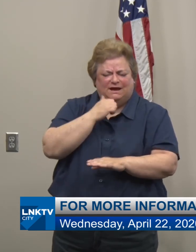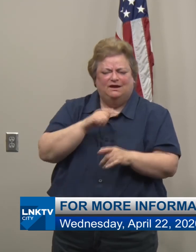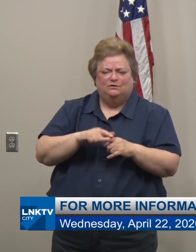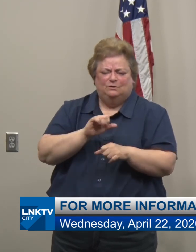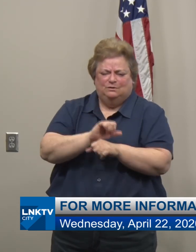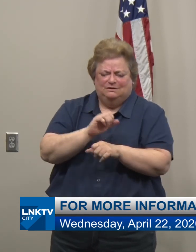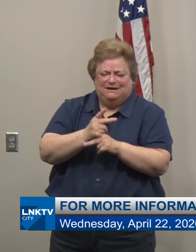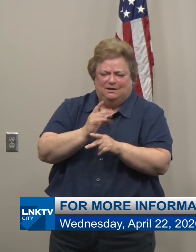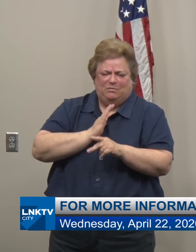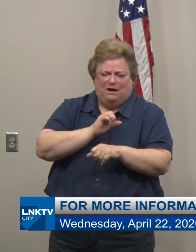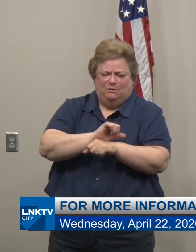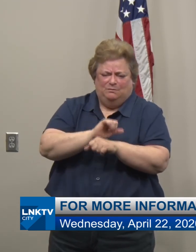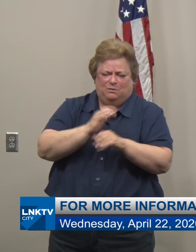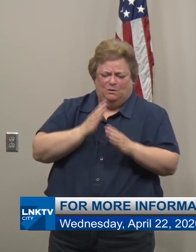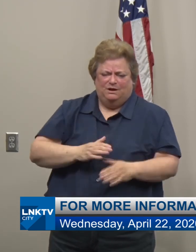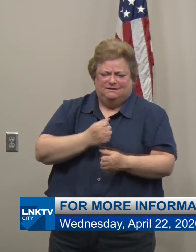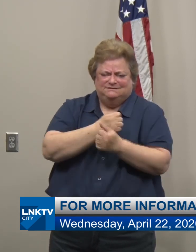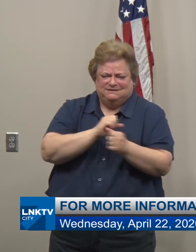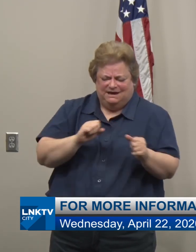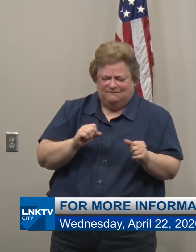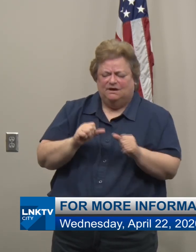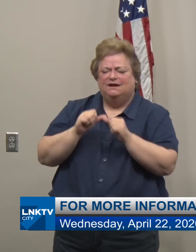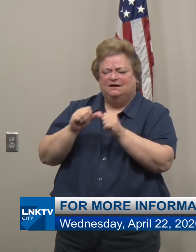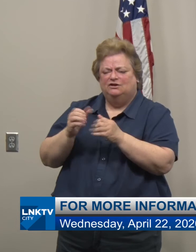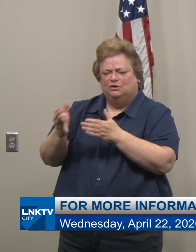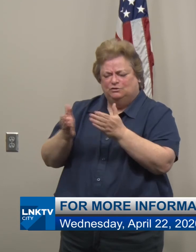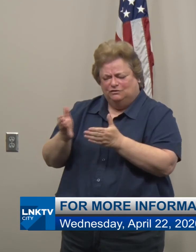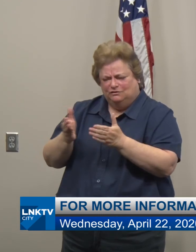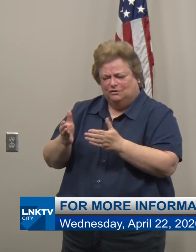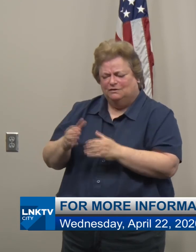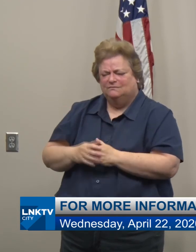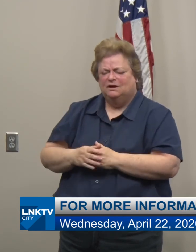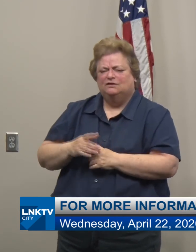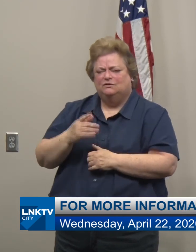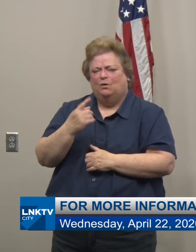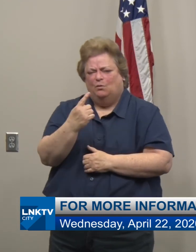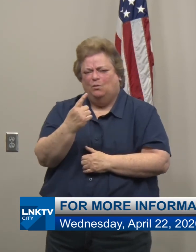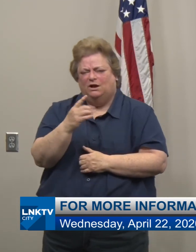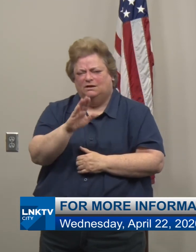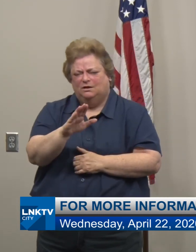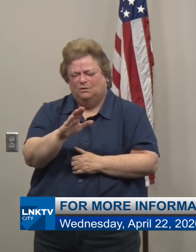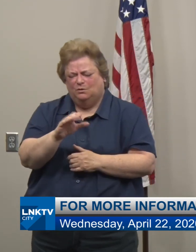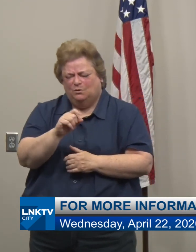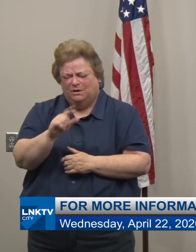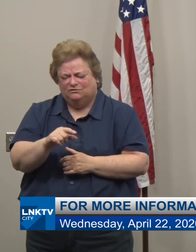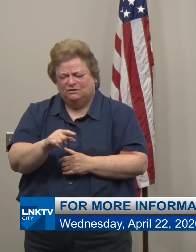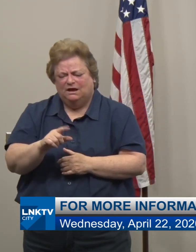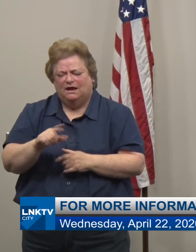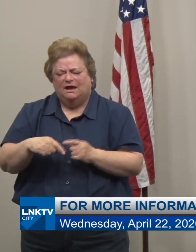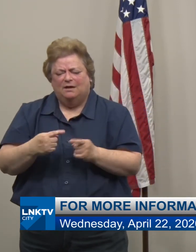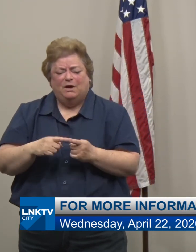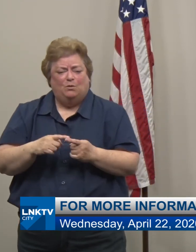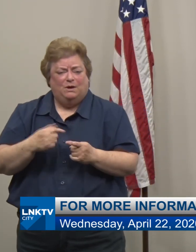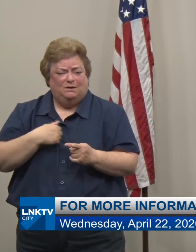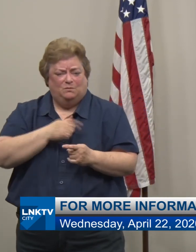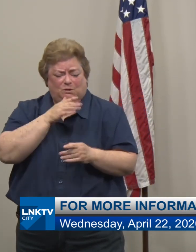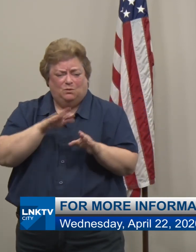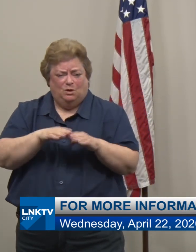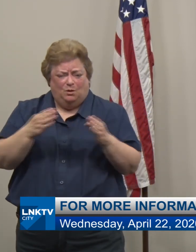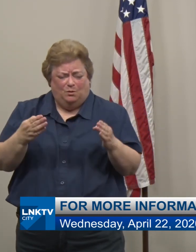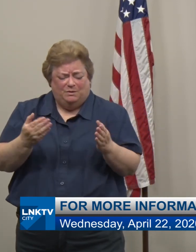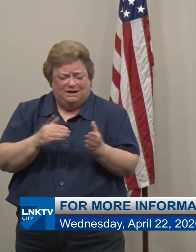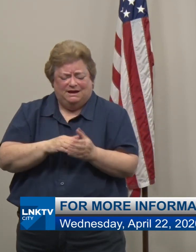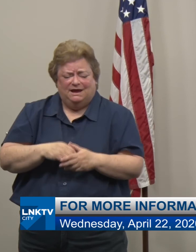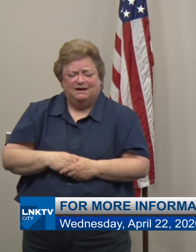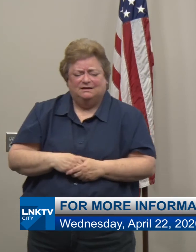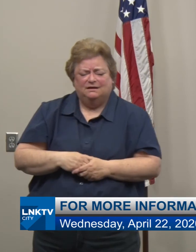and to try to make sure that we're serving the public. And part of your question was about the public and what we keep open. Again, we've looked